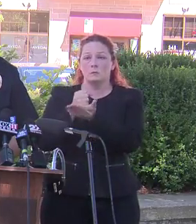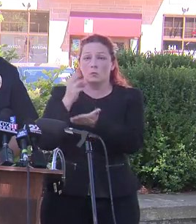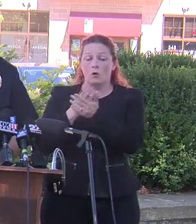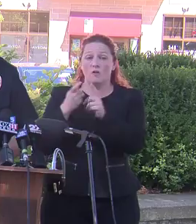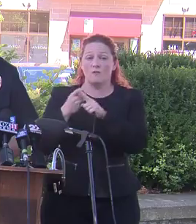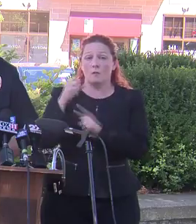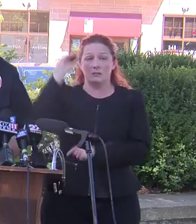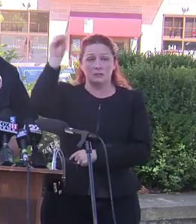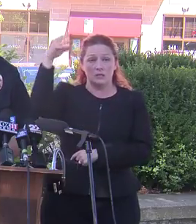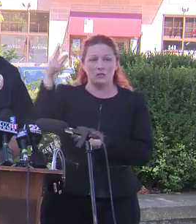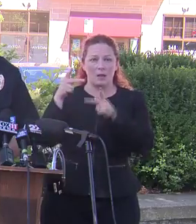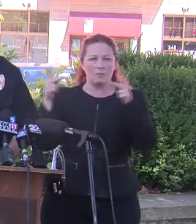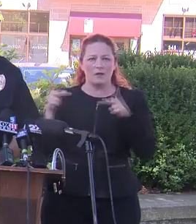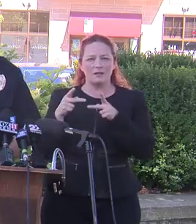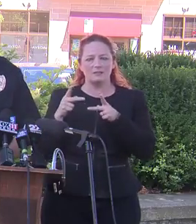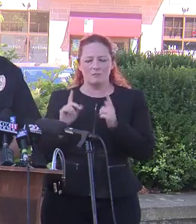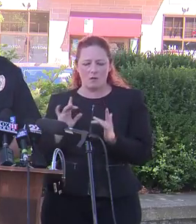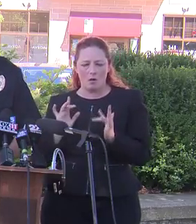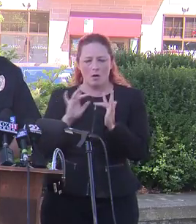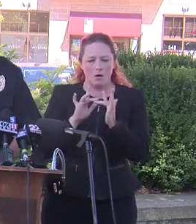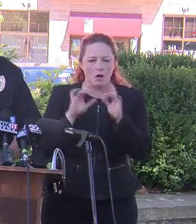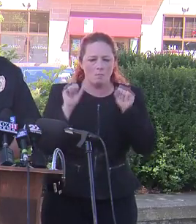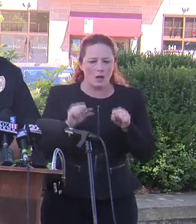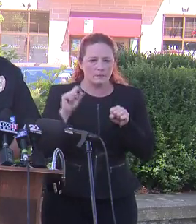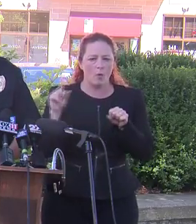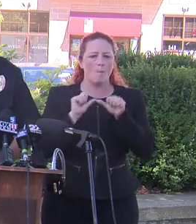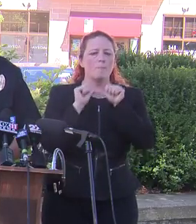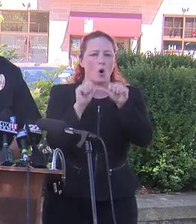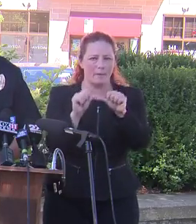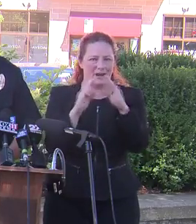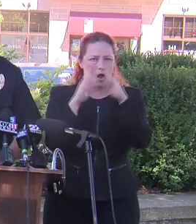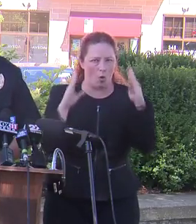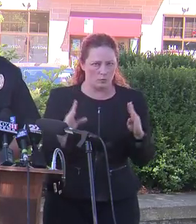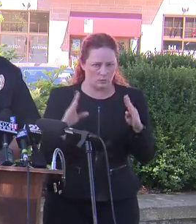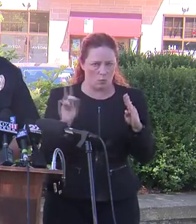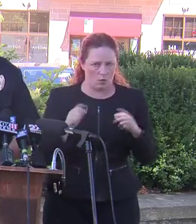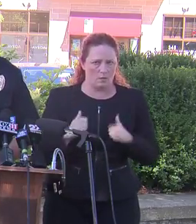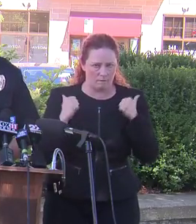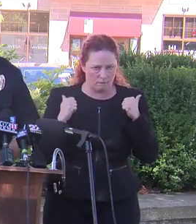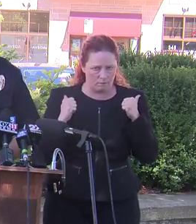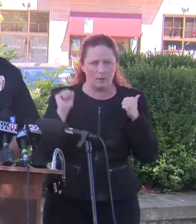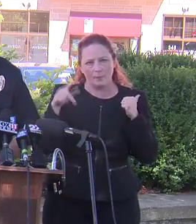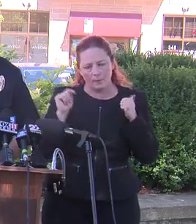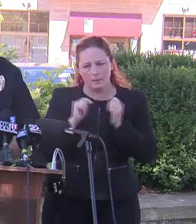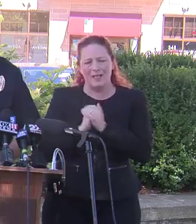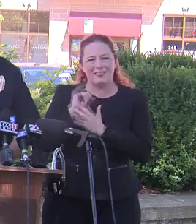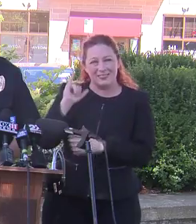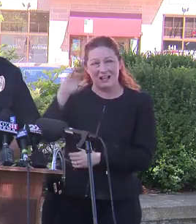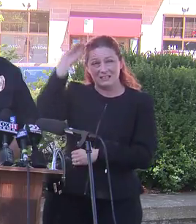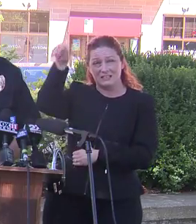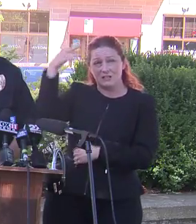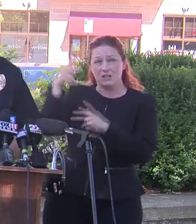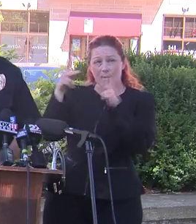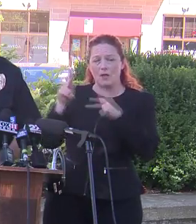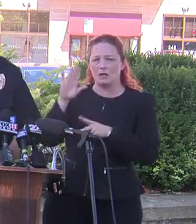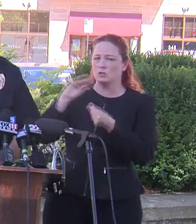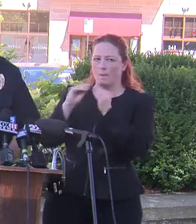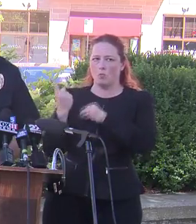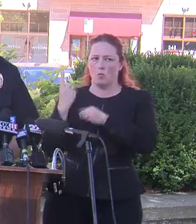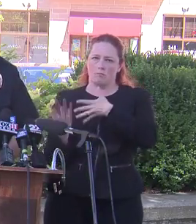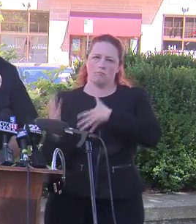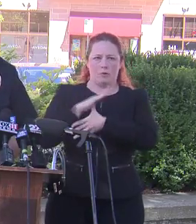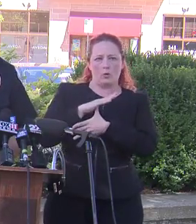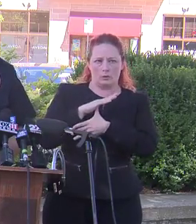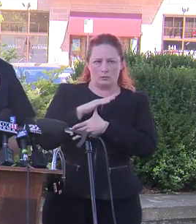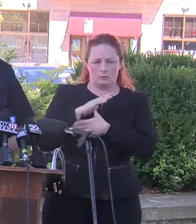reaching out to them shortly with potential housing leads. This is the Sunshine Place's #1 priority.